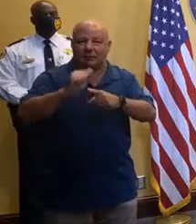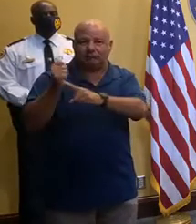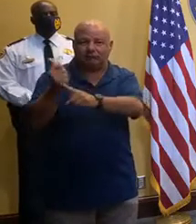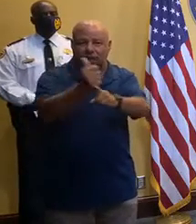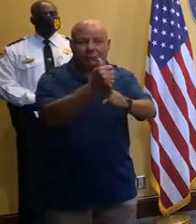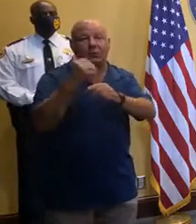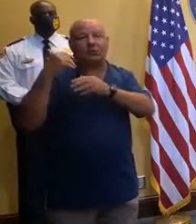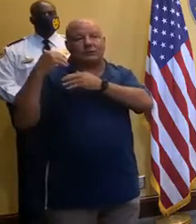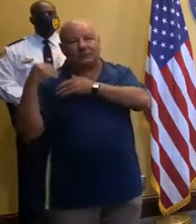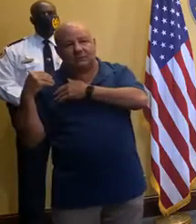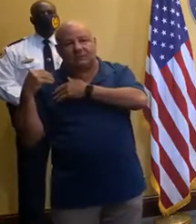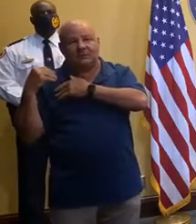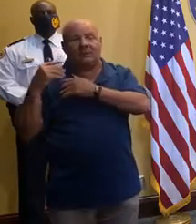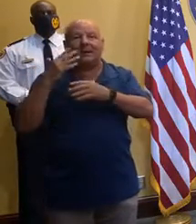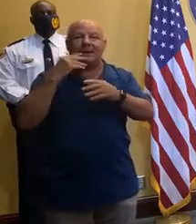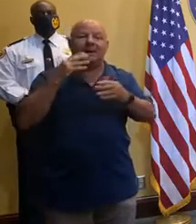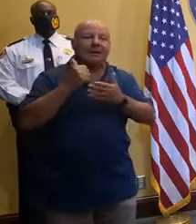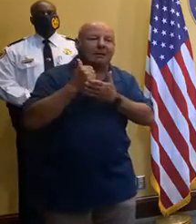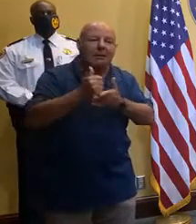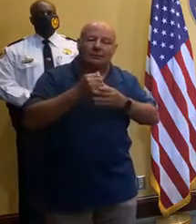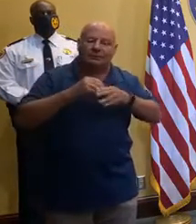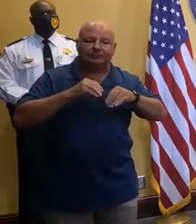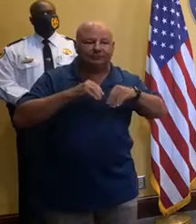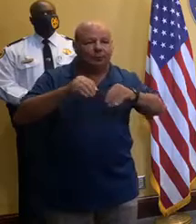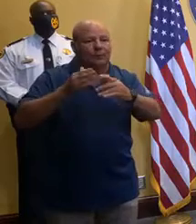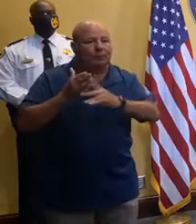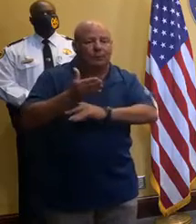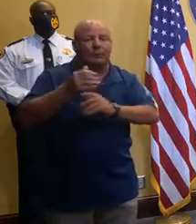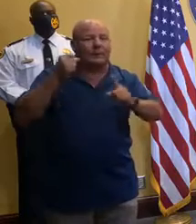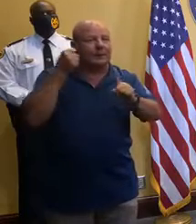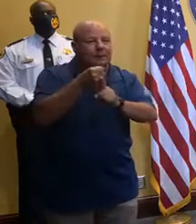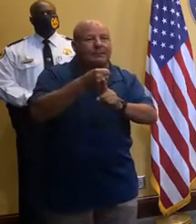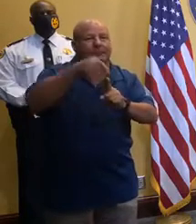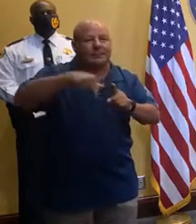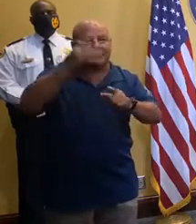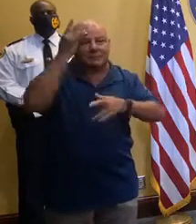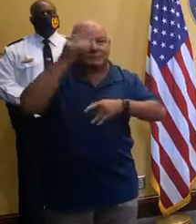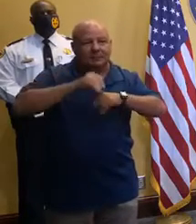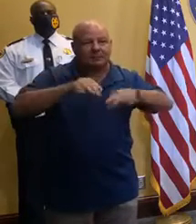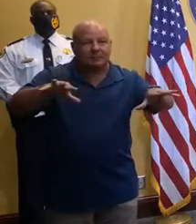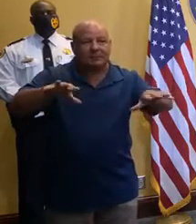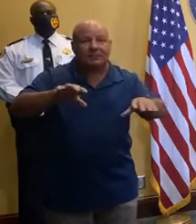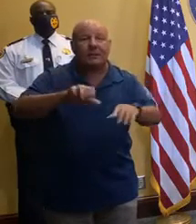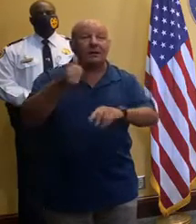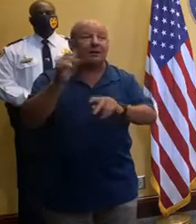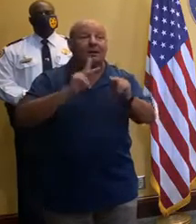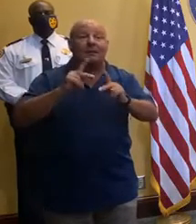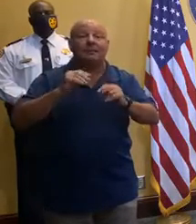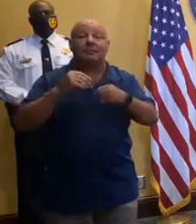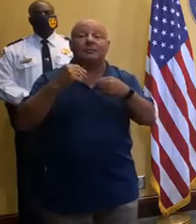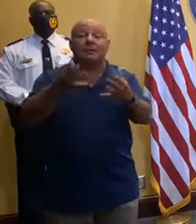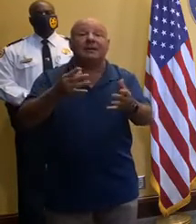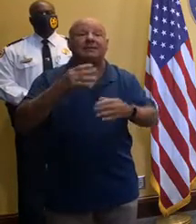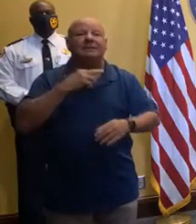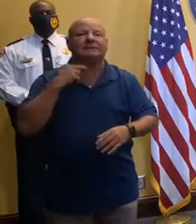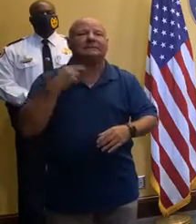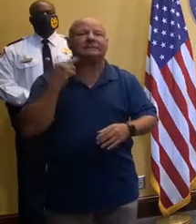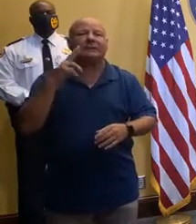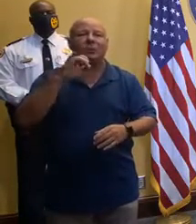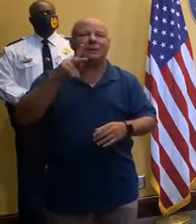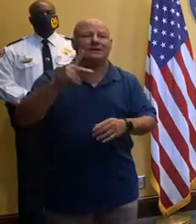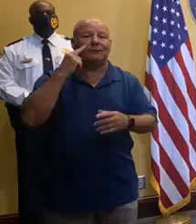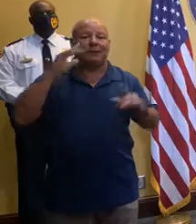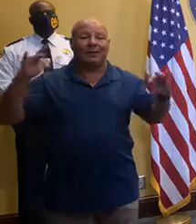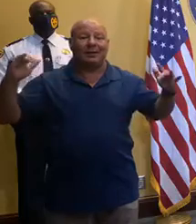through the impacts of this pandemic. Do not put others at risk as it relates to large